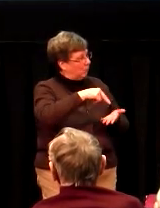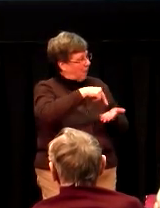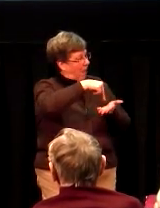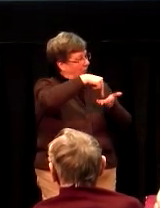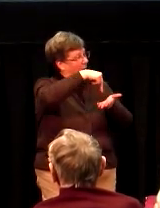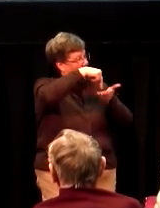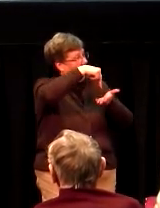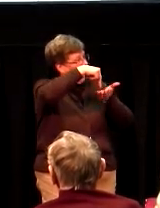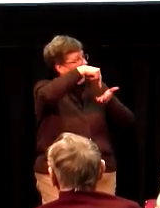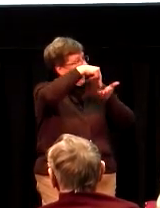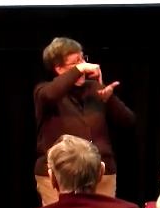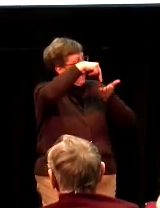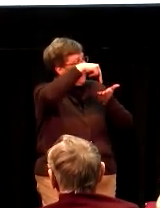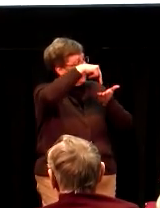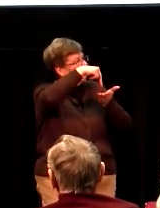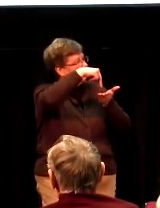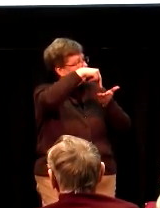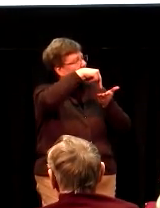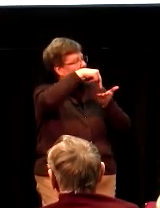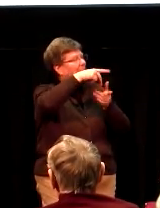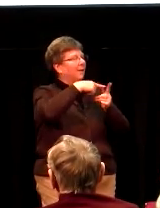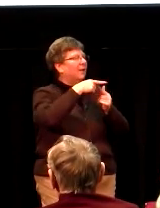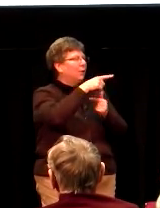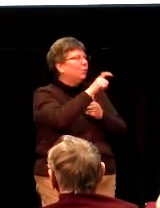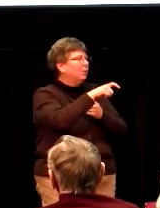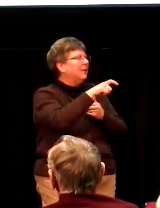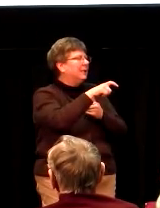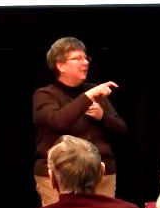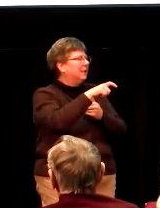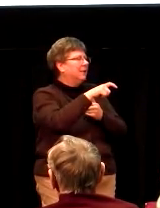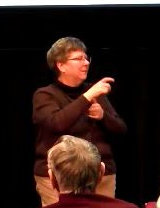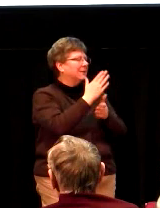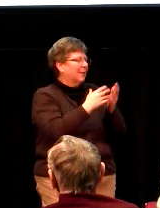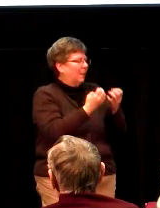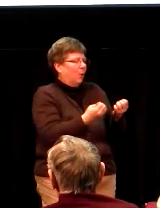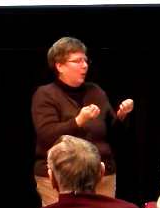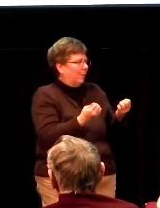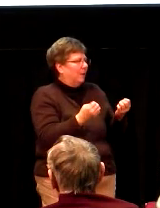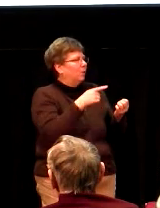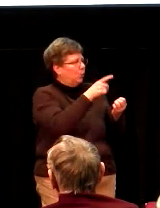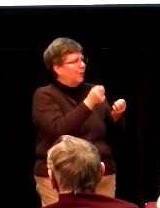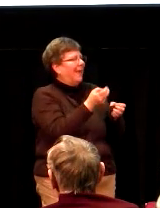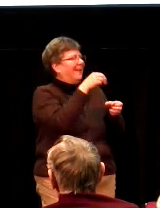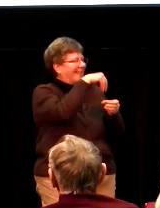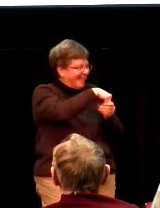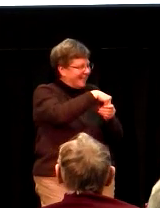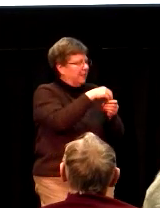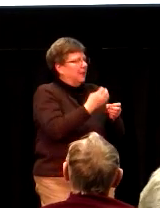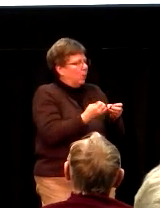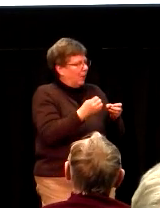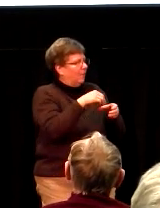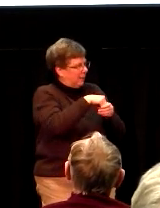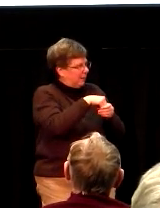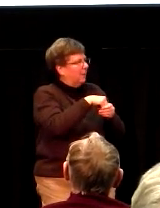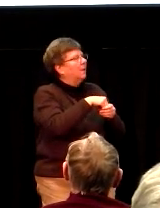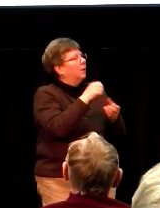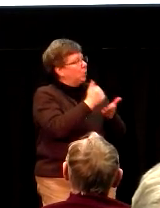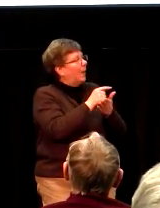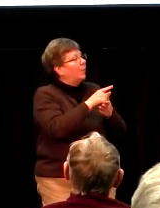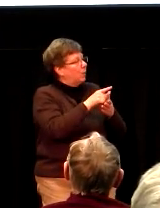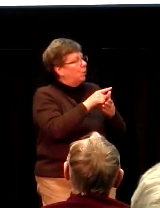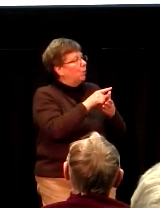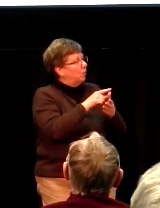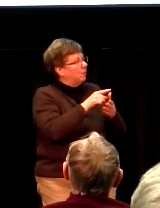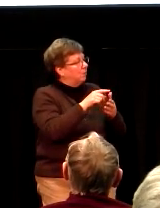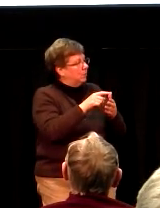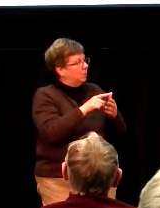got to go to an aircraft that has its own power, that will be able to launch us out of the atmosphere.